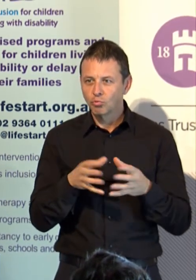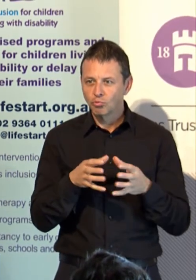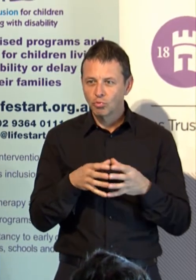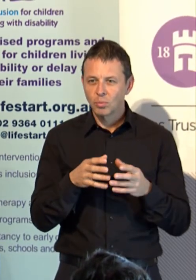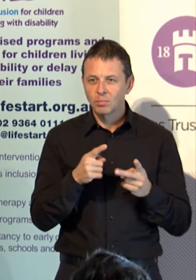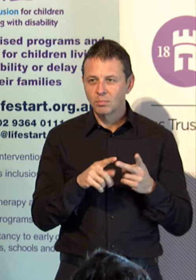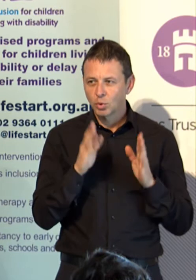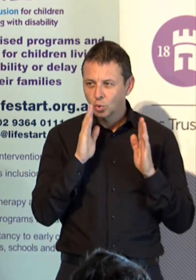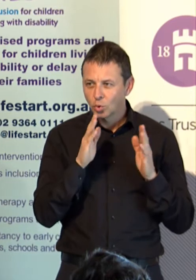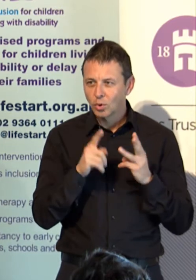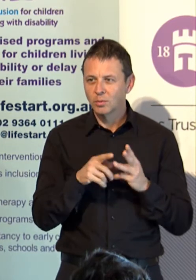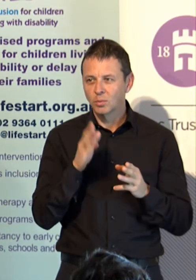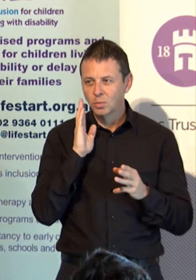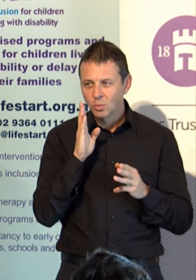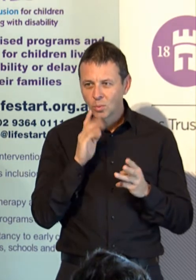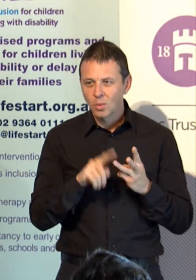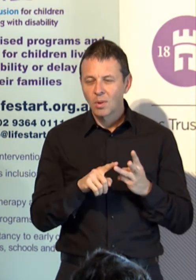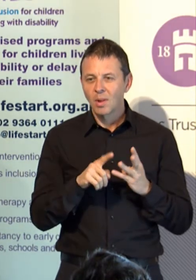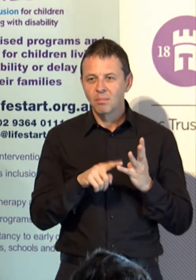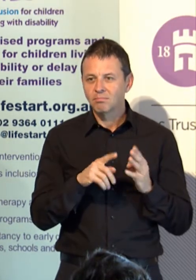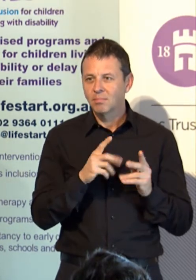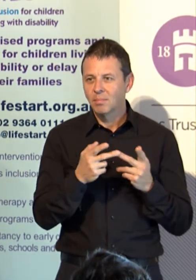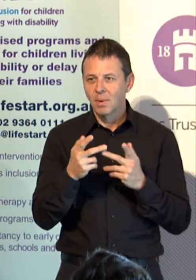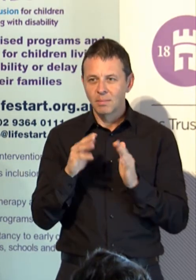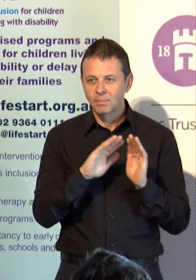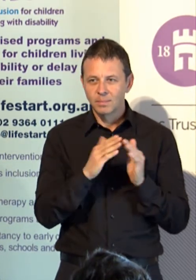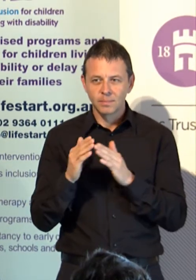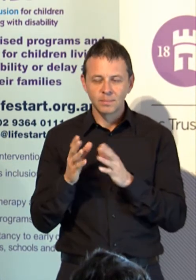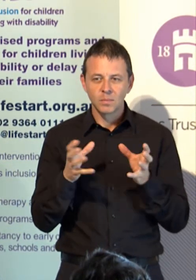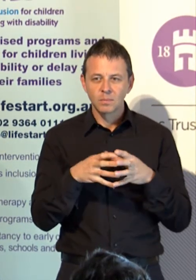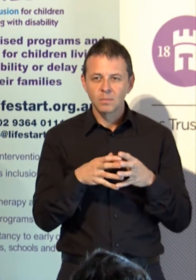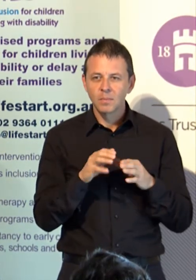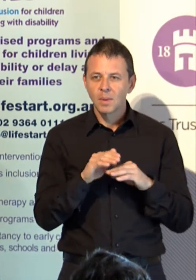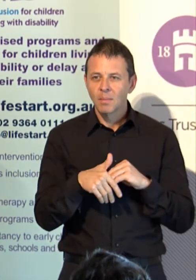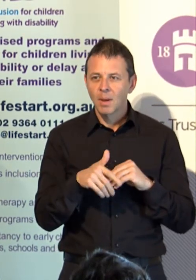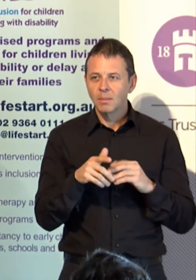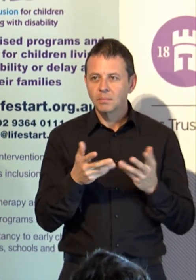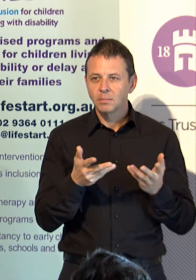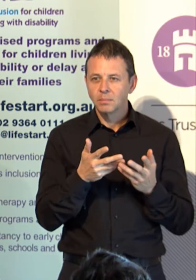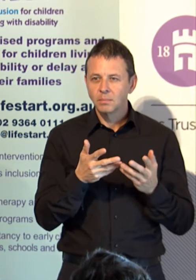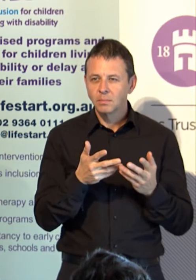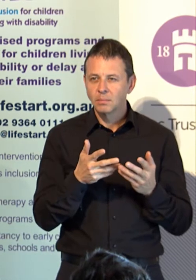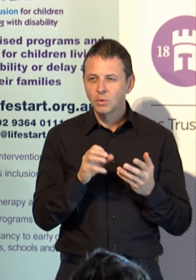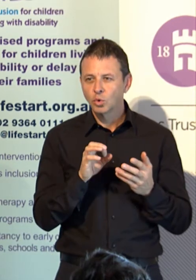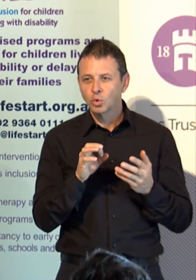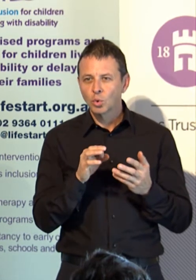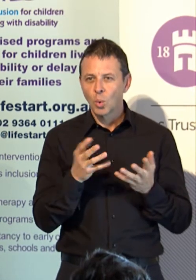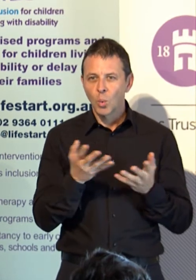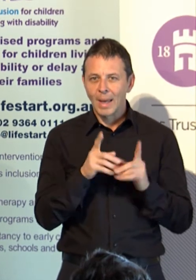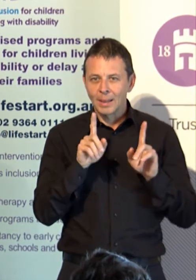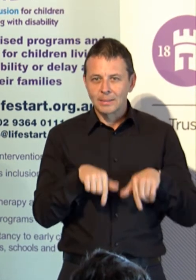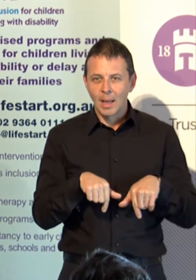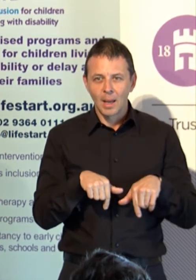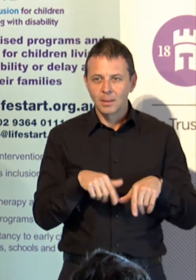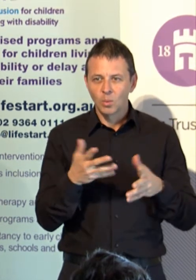church groups, school groups, and other community groups about it's not where you start, it's where you